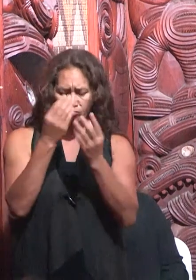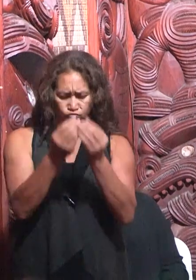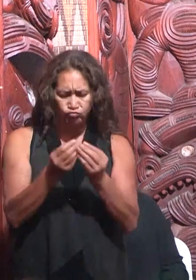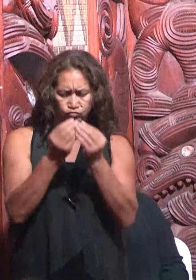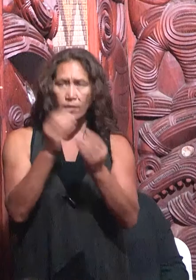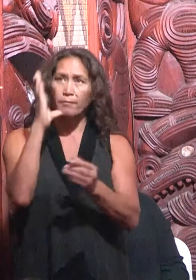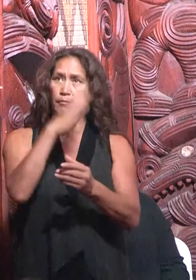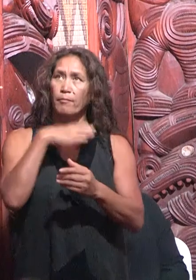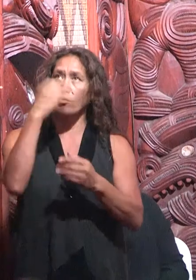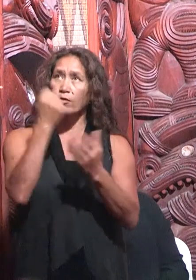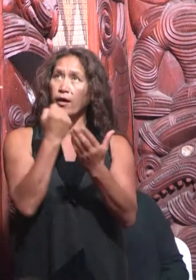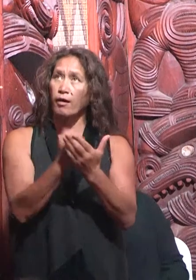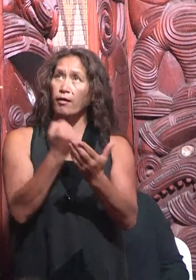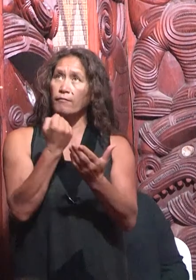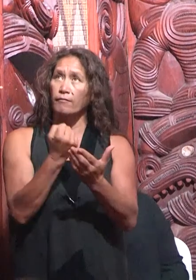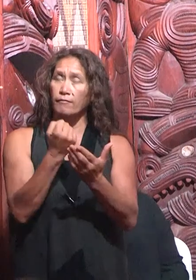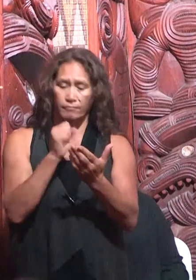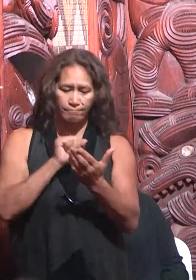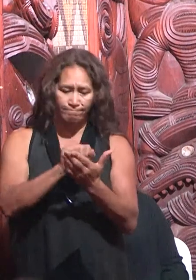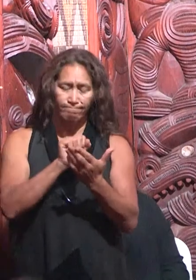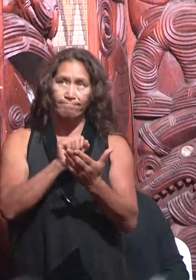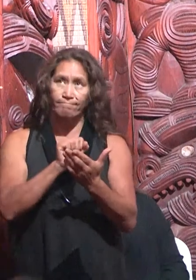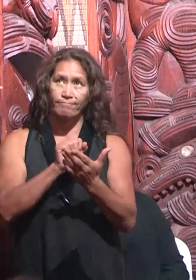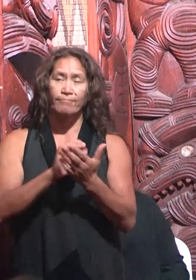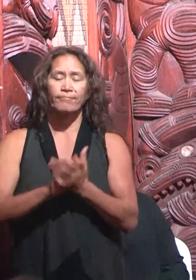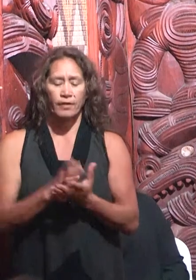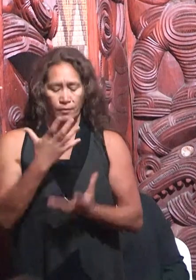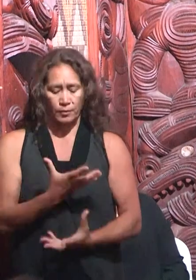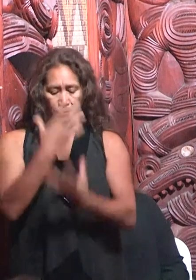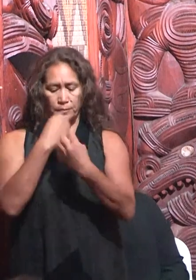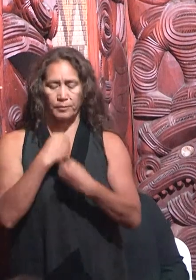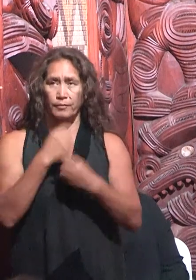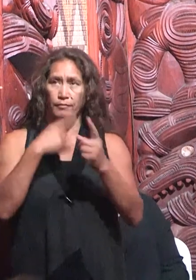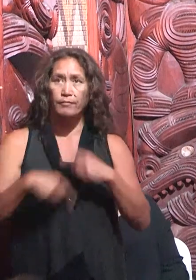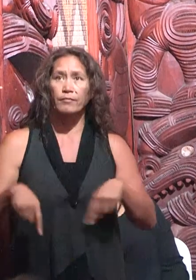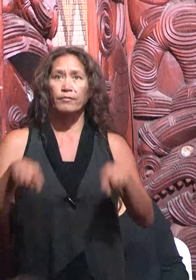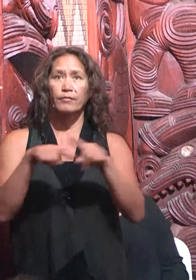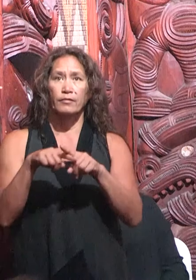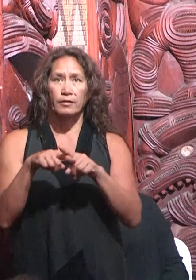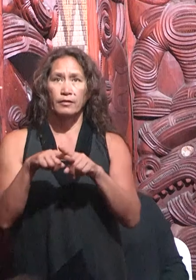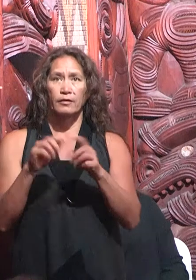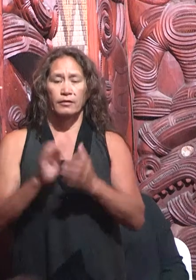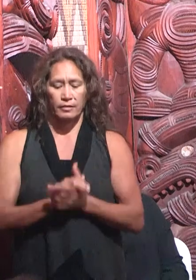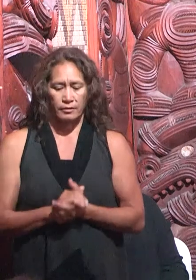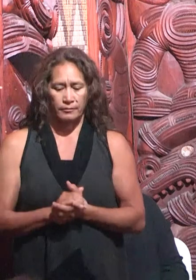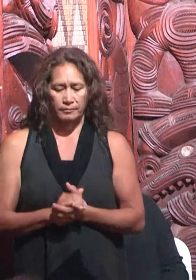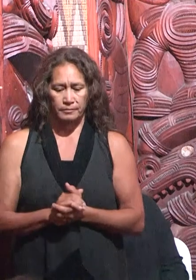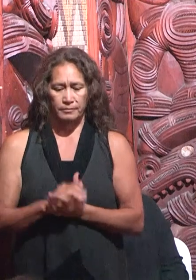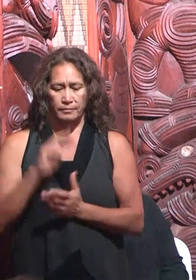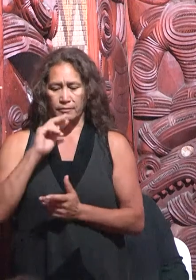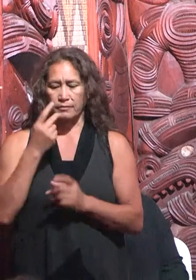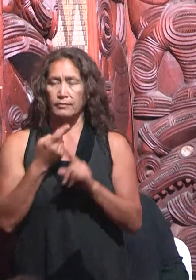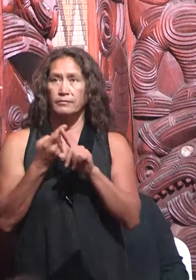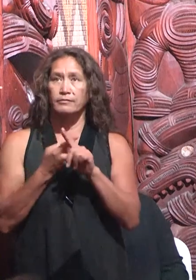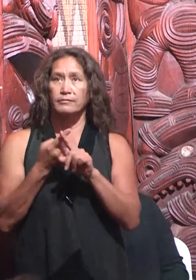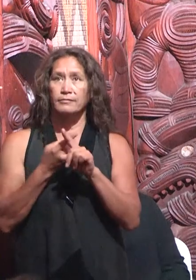te āroa ake o te tiriti kei waenga tātou. O men jai tēn shang di fō, yunrin ko jin, mehi